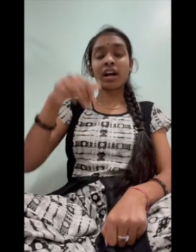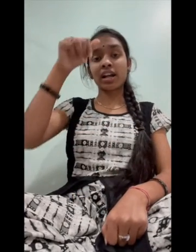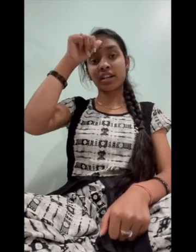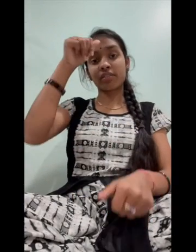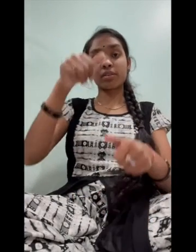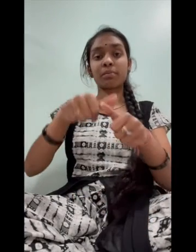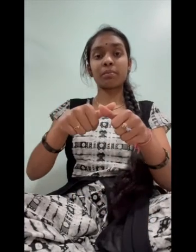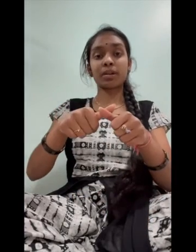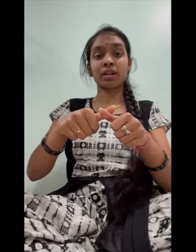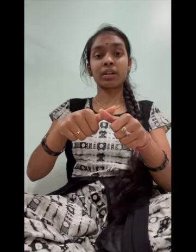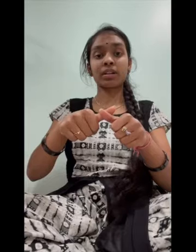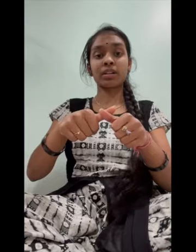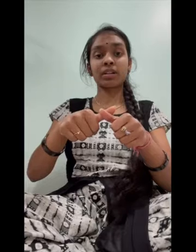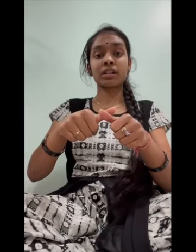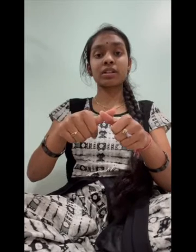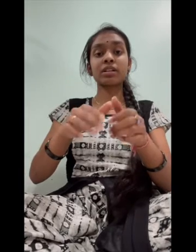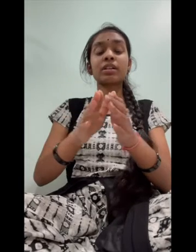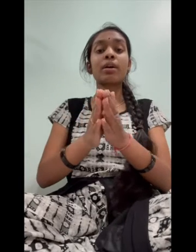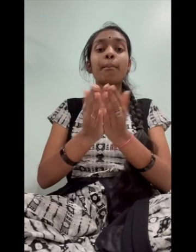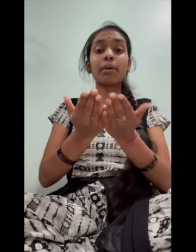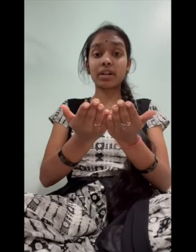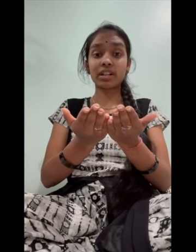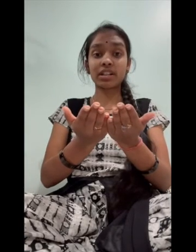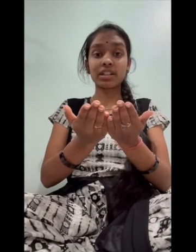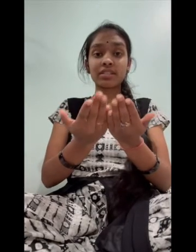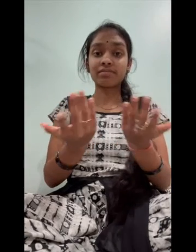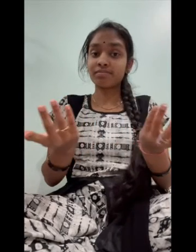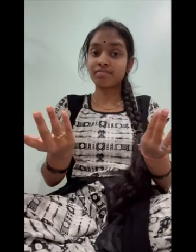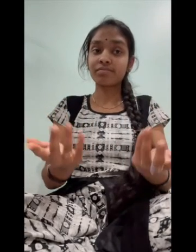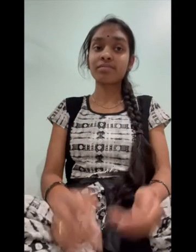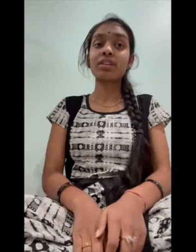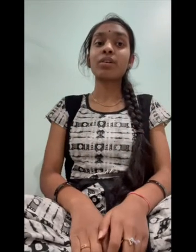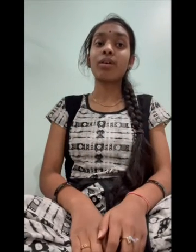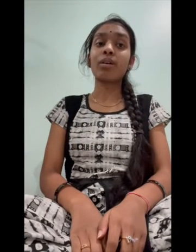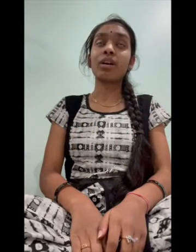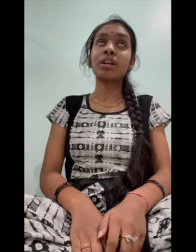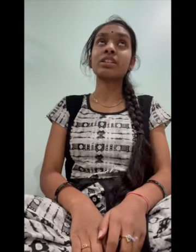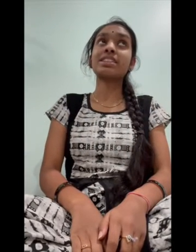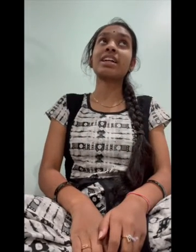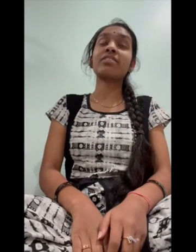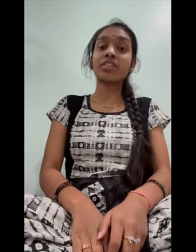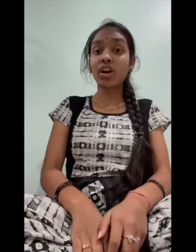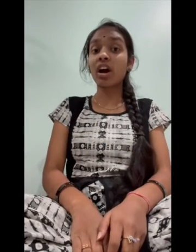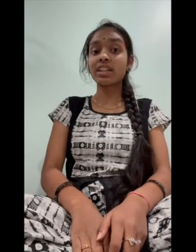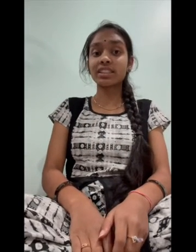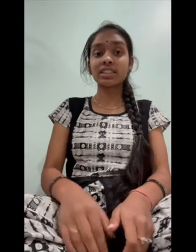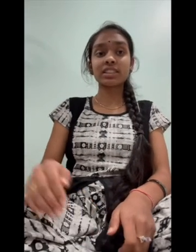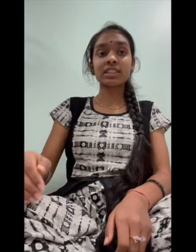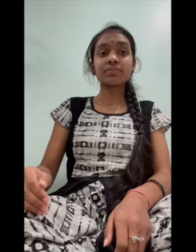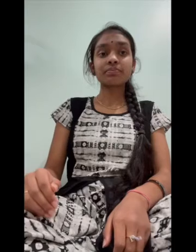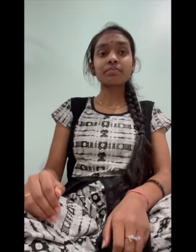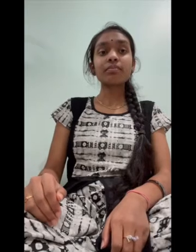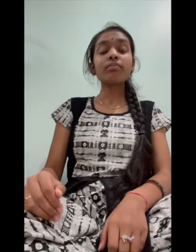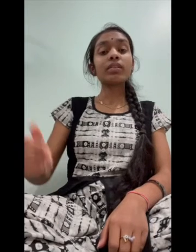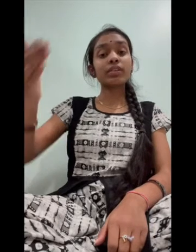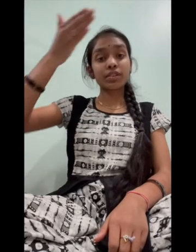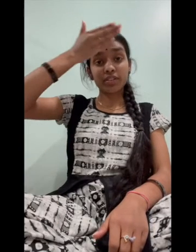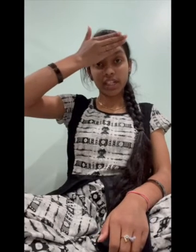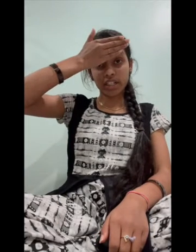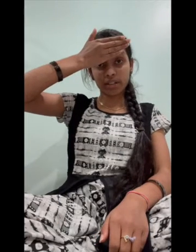I remember book. Or to say forgot. You put